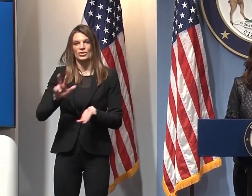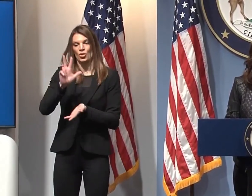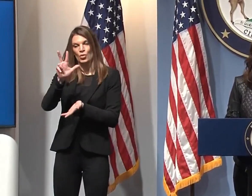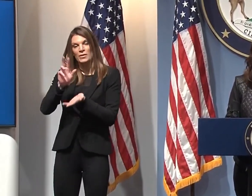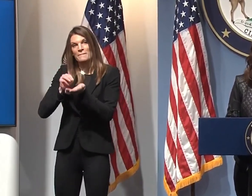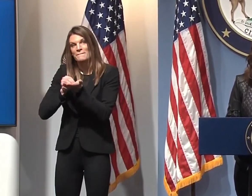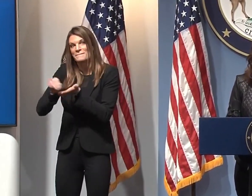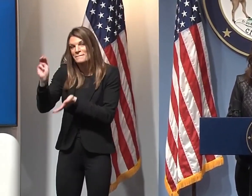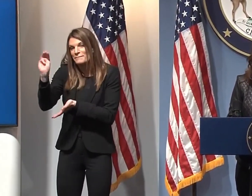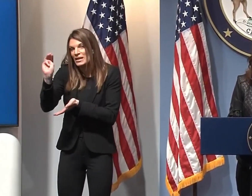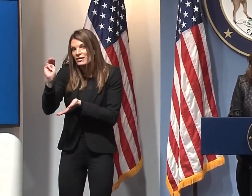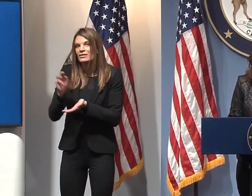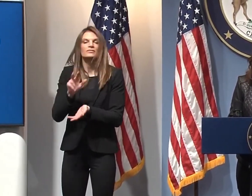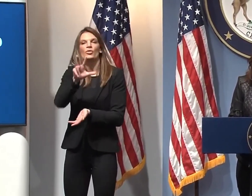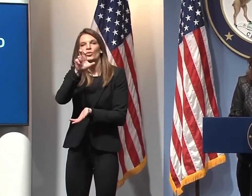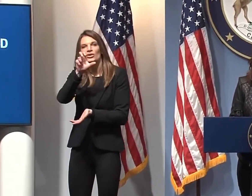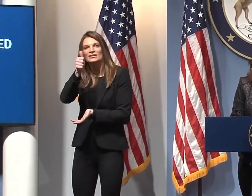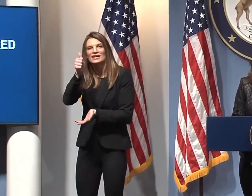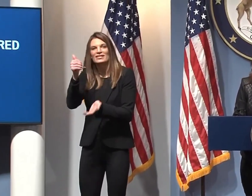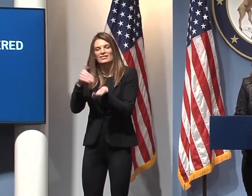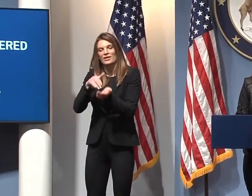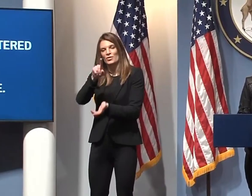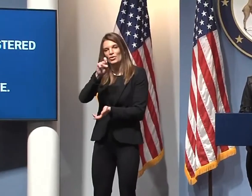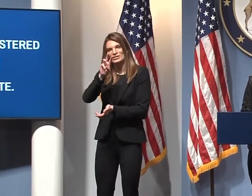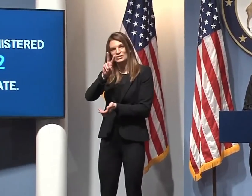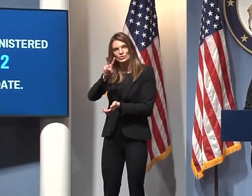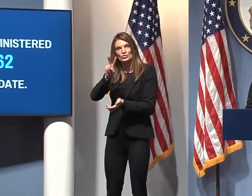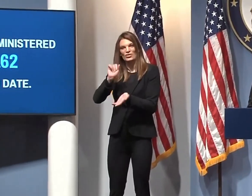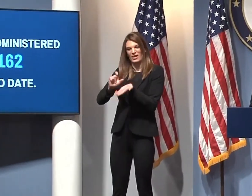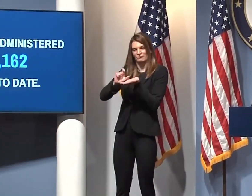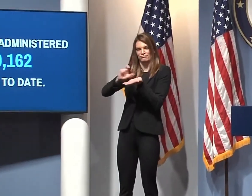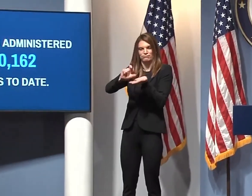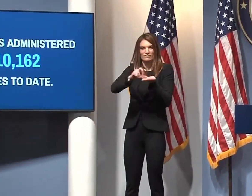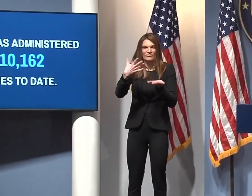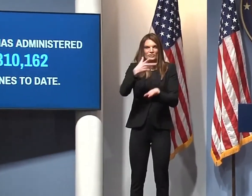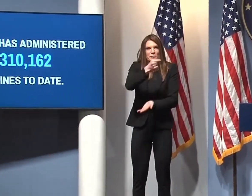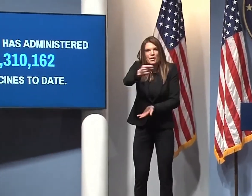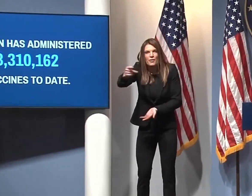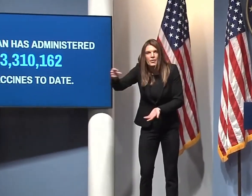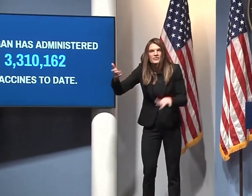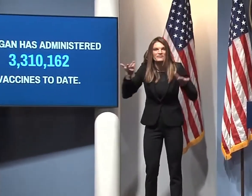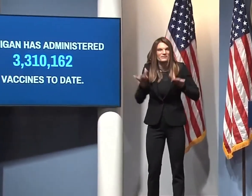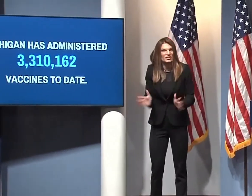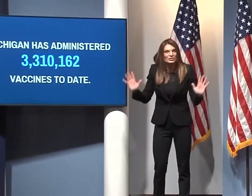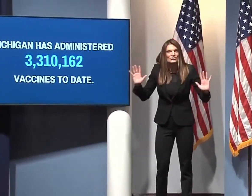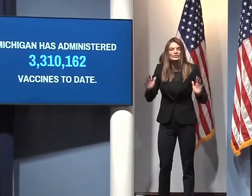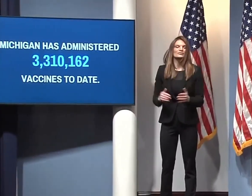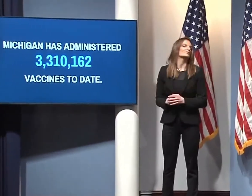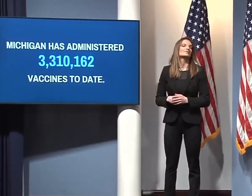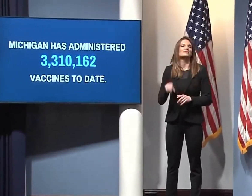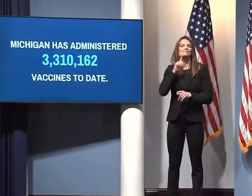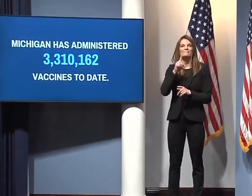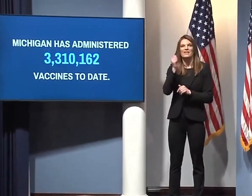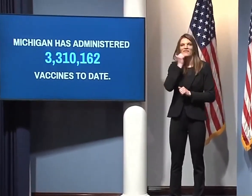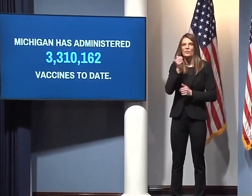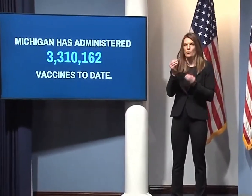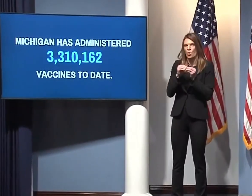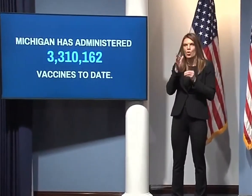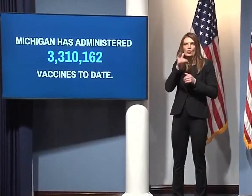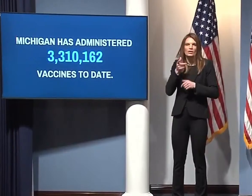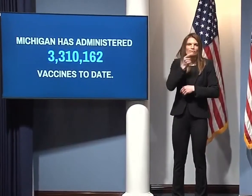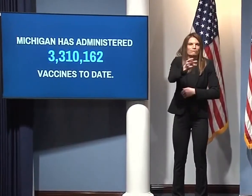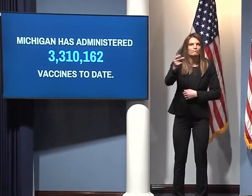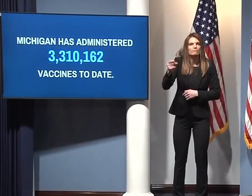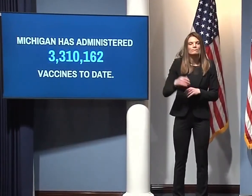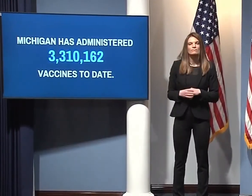3,310,162 doses of safe, effective COVID-19 vaccines, and that number is growing as we speak. And so far, over 1